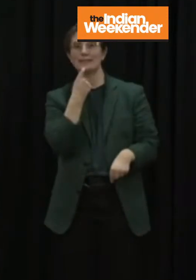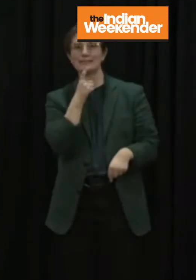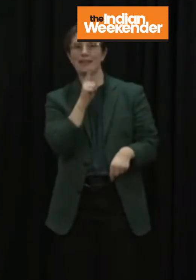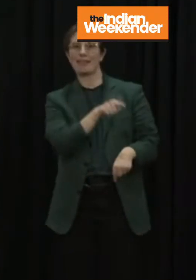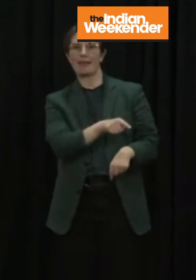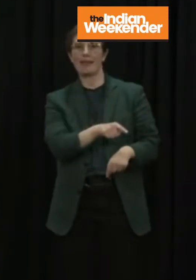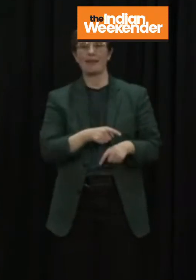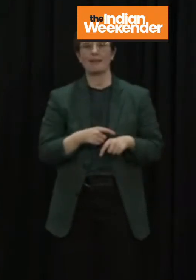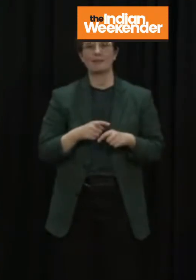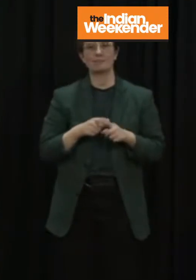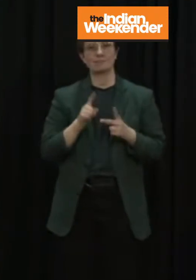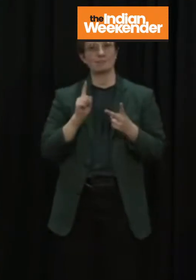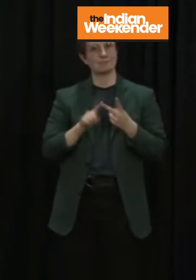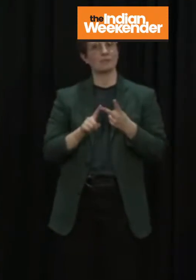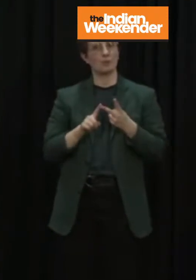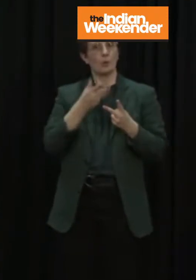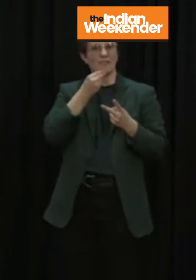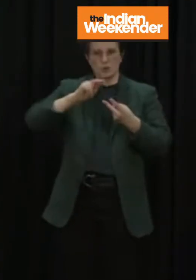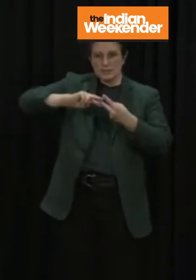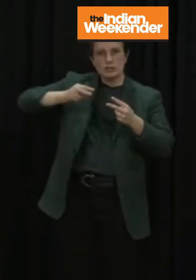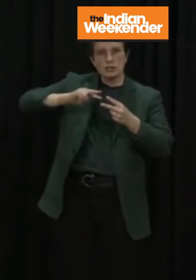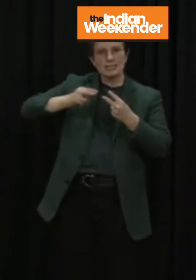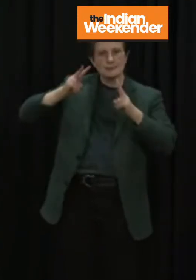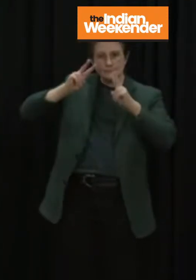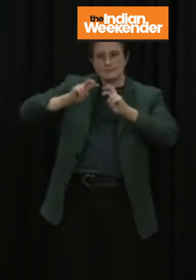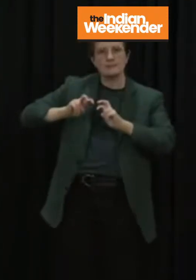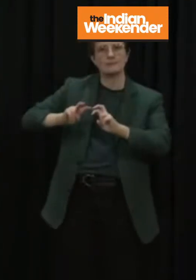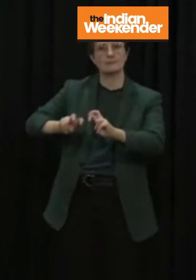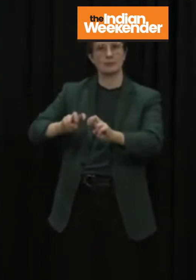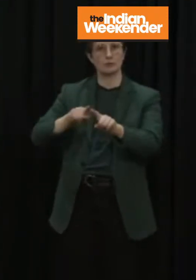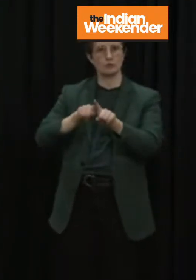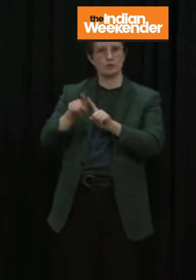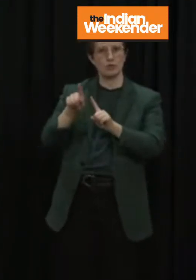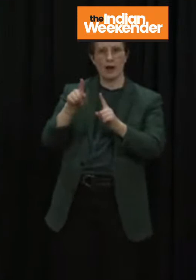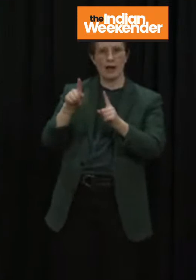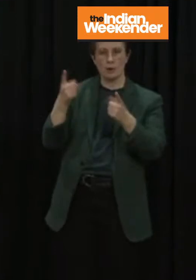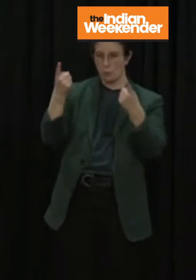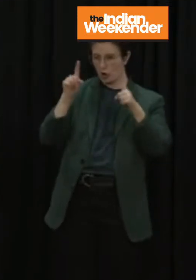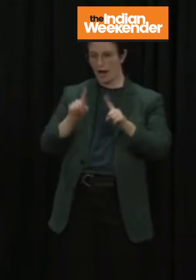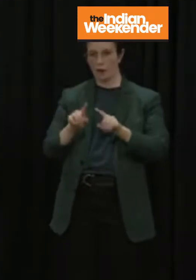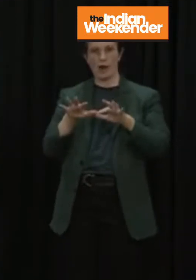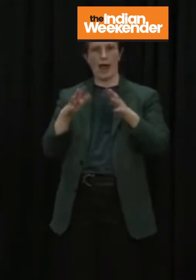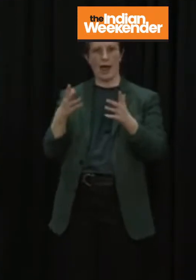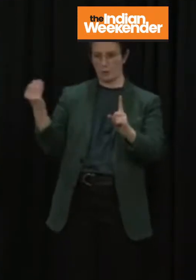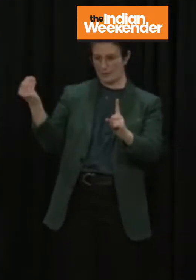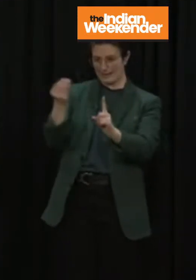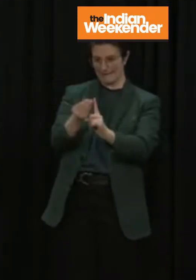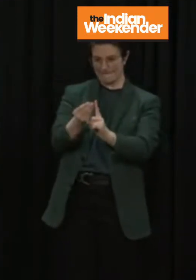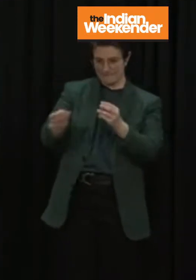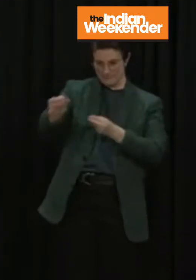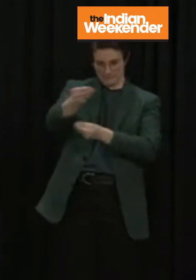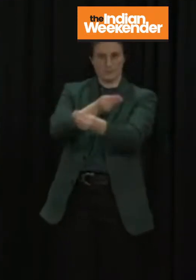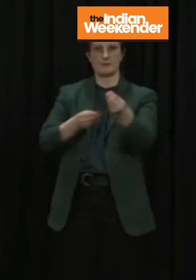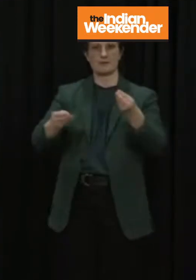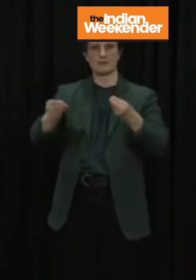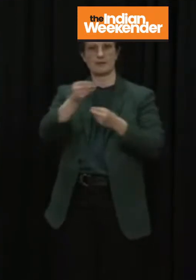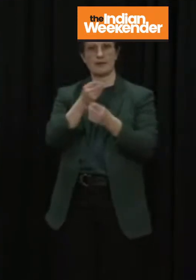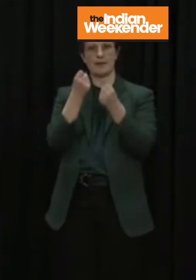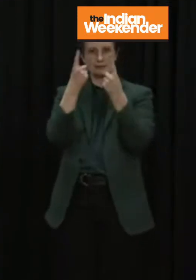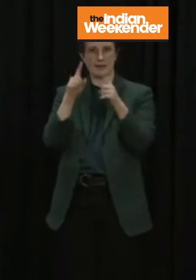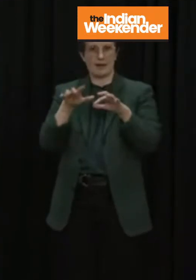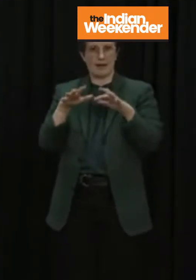whole genome sequencing to map in detail every chain of transmission, again to find every case, and also to understand the